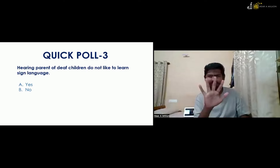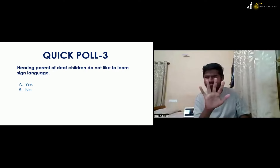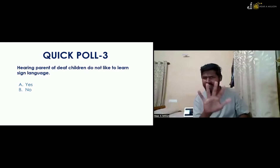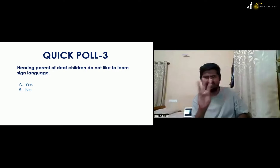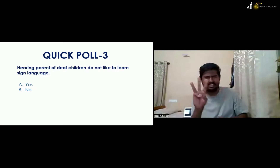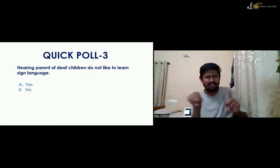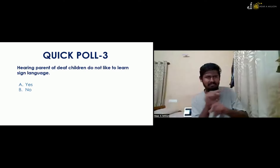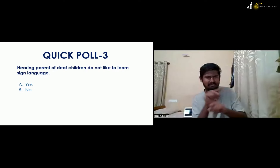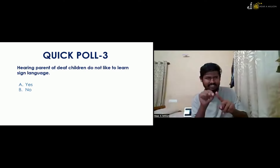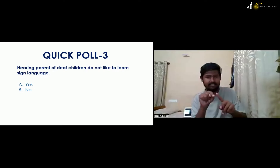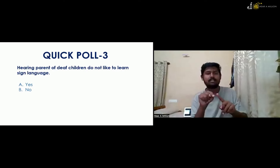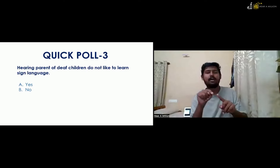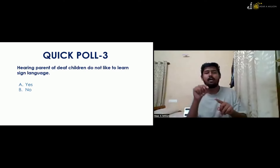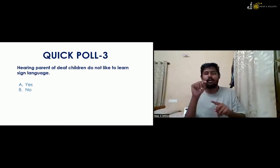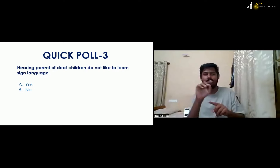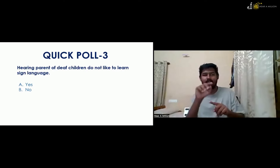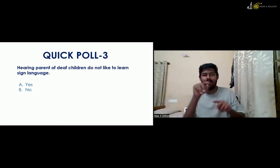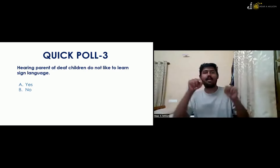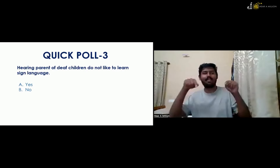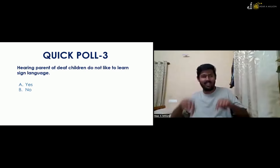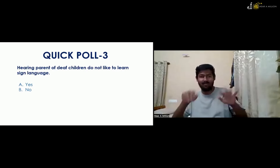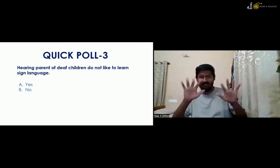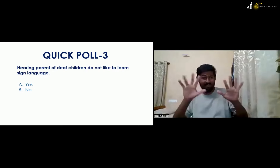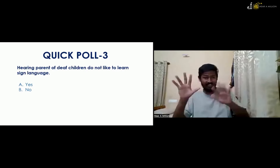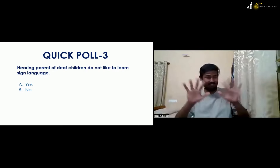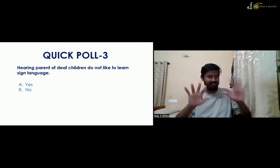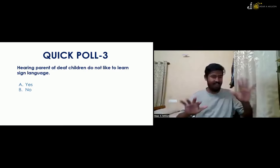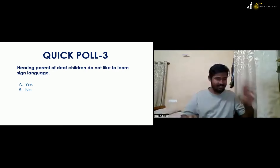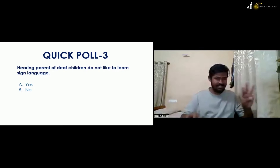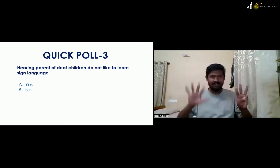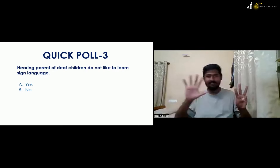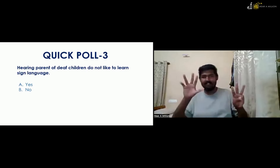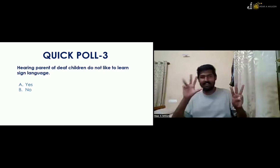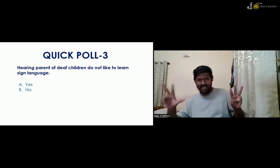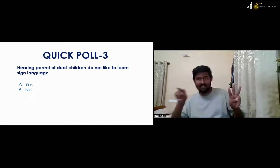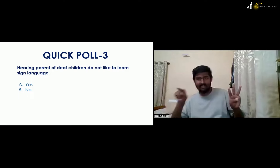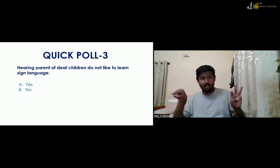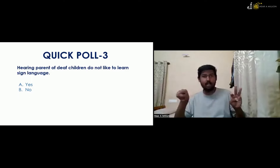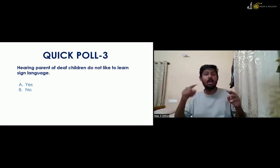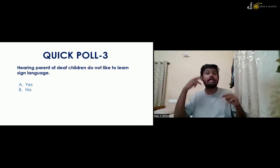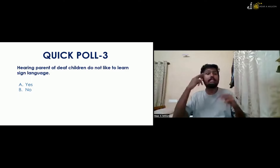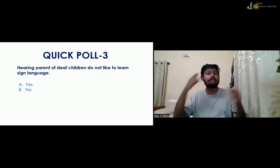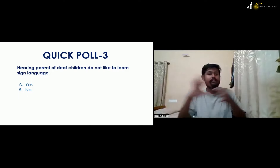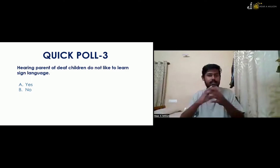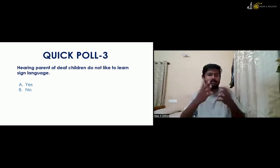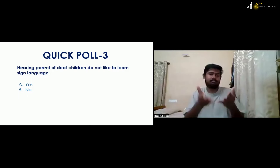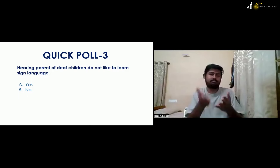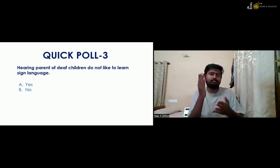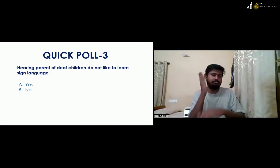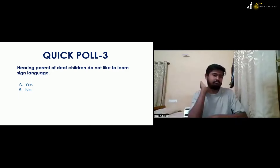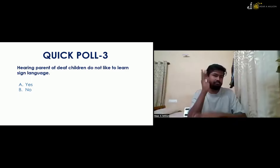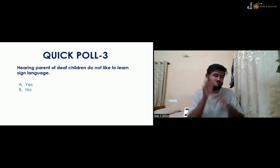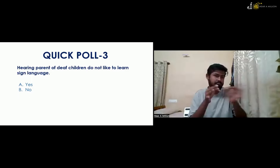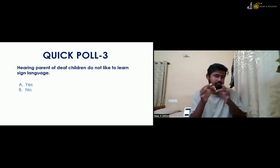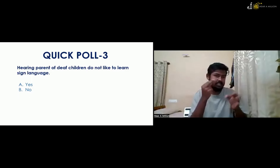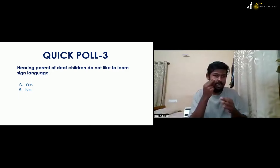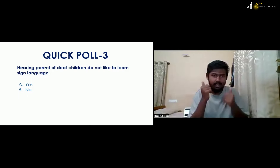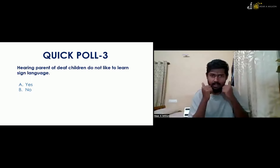language. So earlier we saw that there was 53% and we will see that 58%